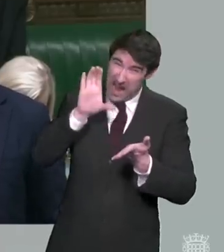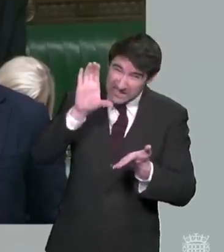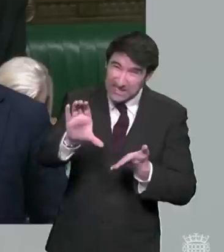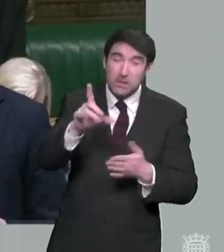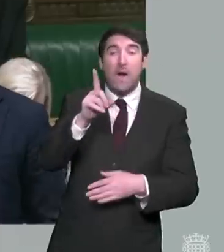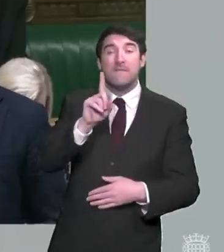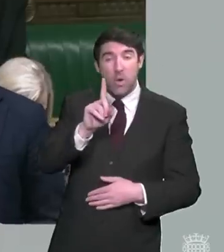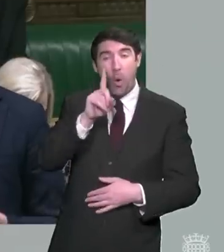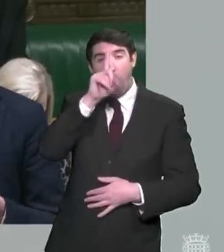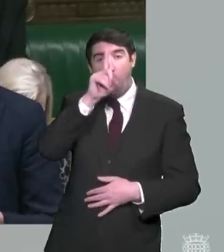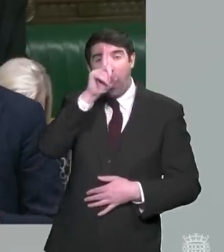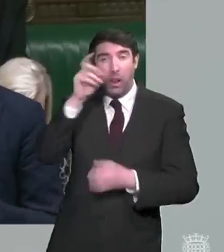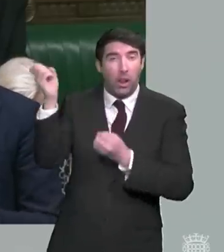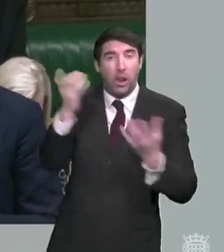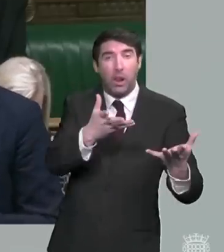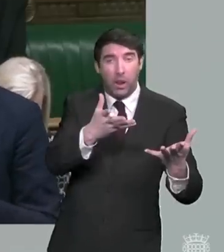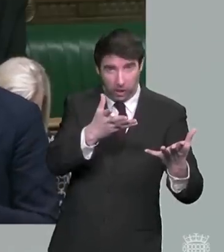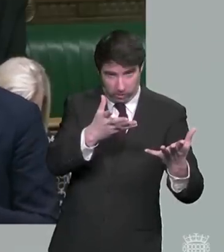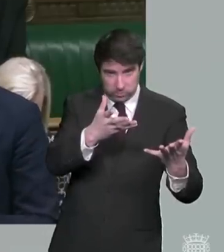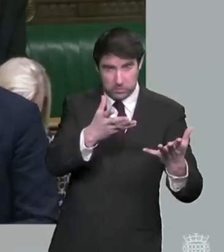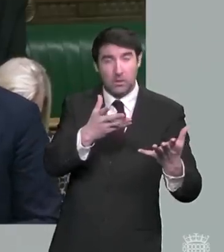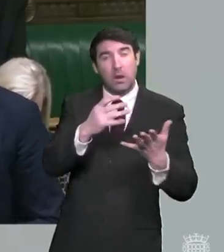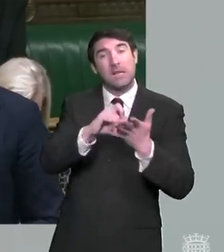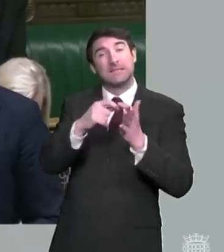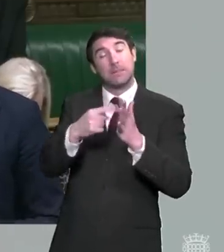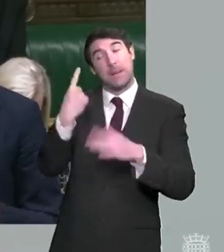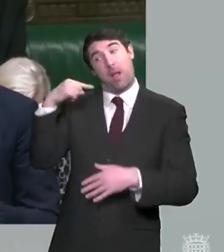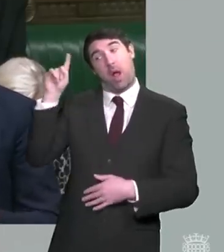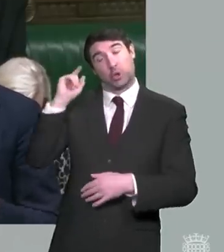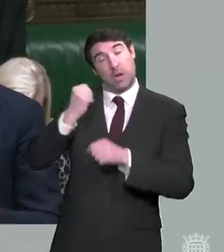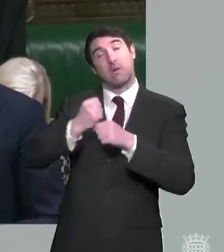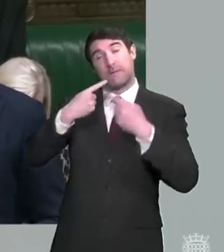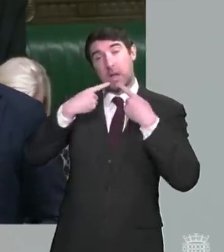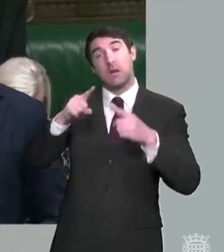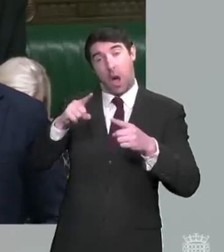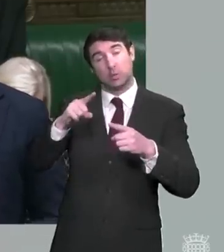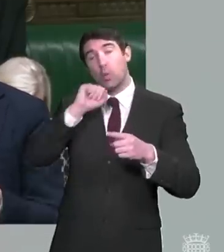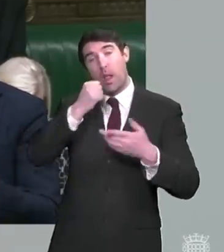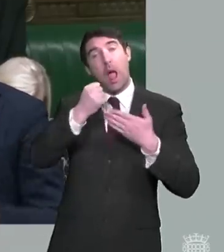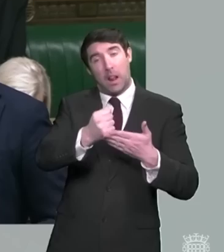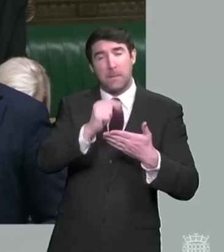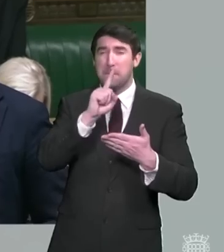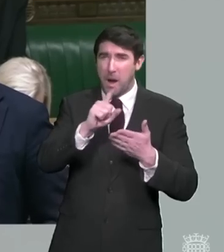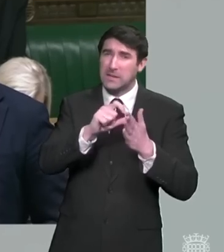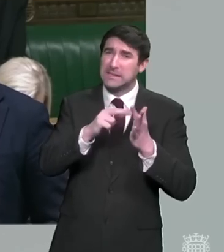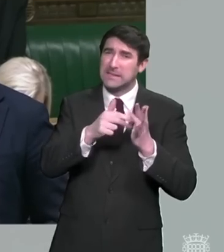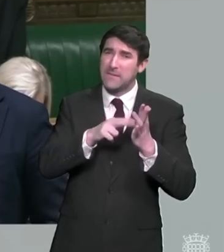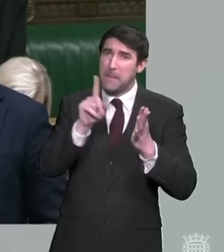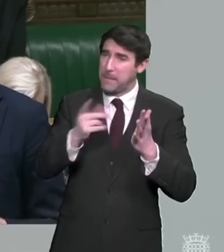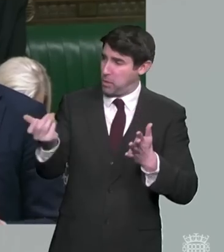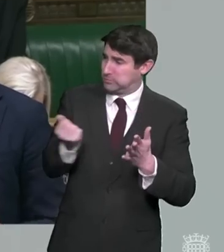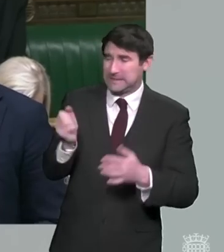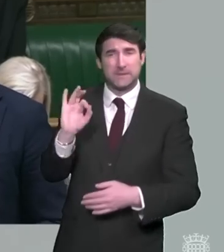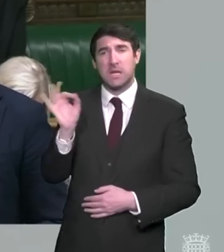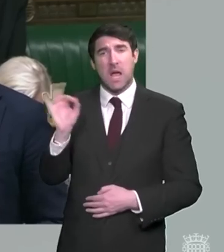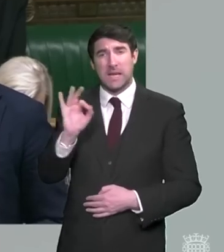fuels. The government announced an alternative fuel payment last September, but people in Devon are still waiting. What will the Prime Minister say to people who